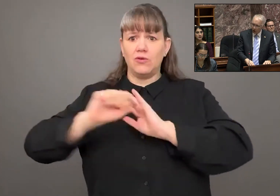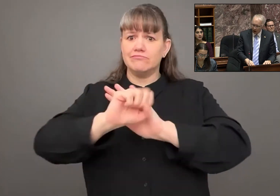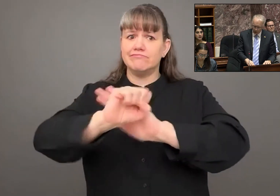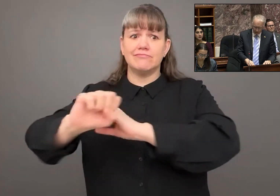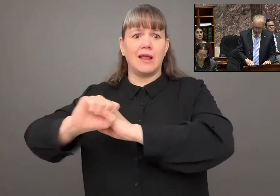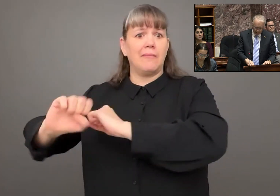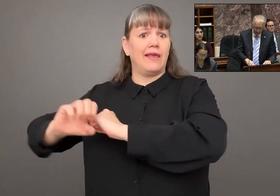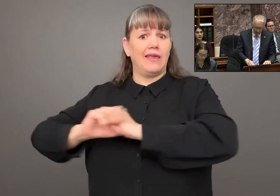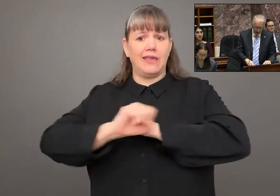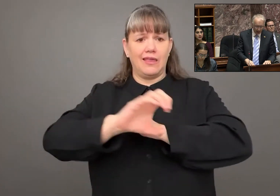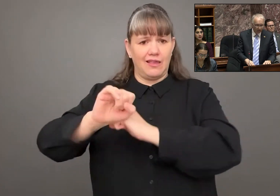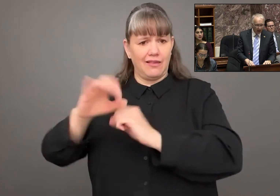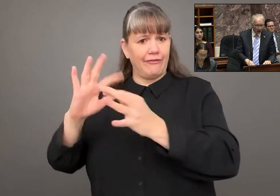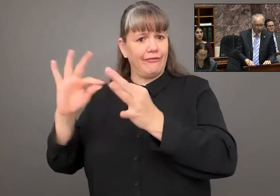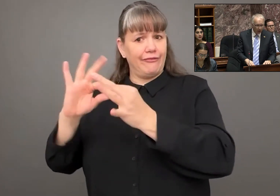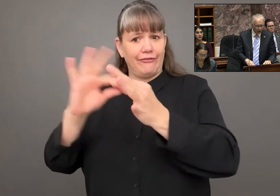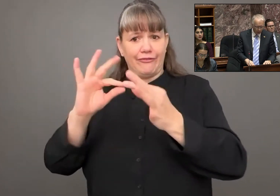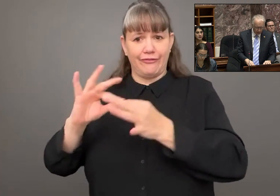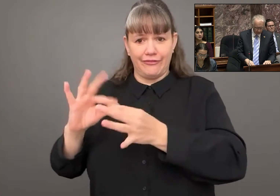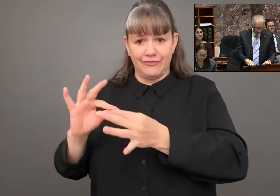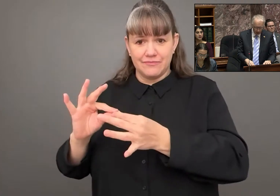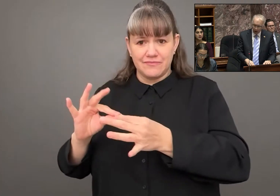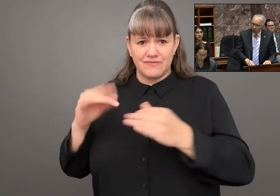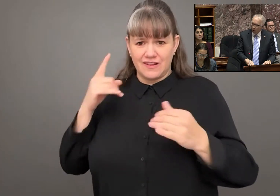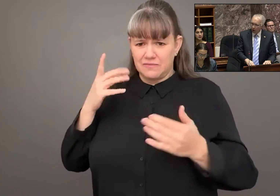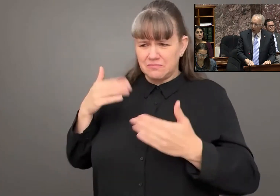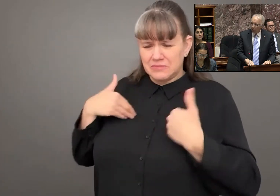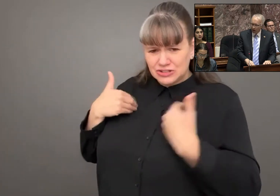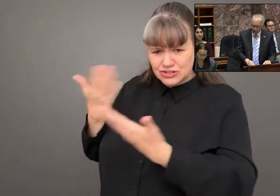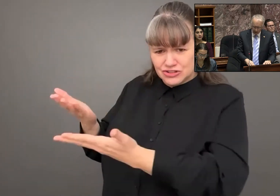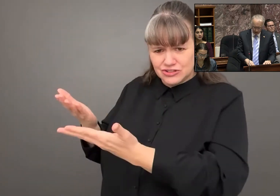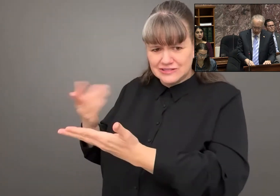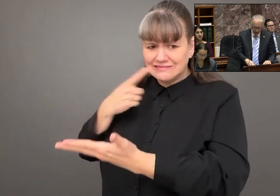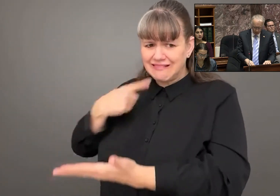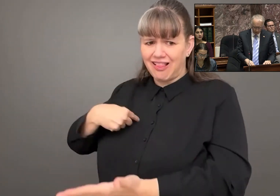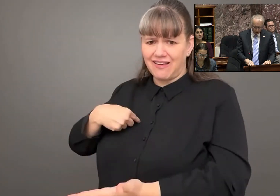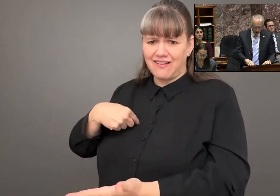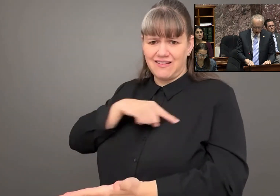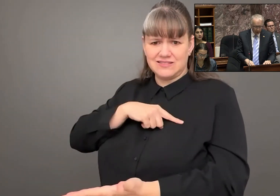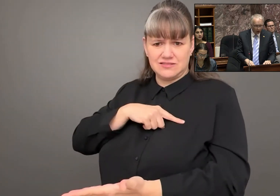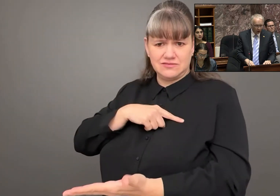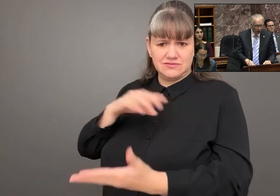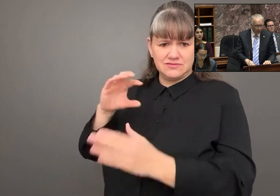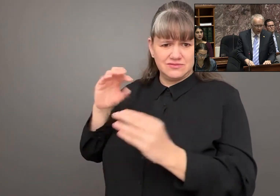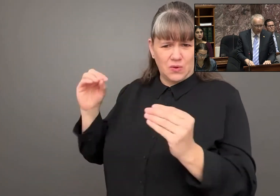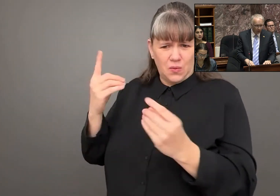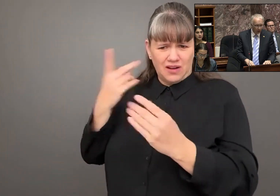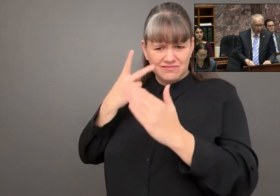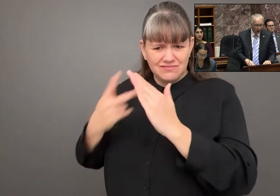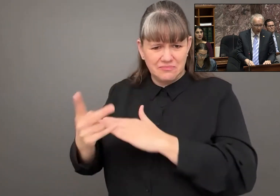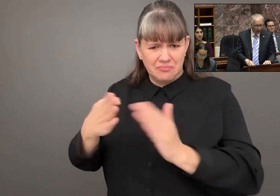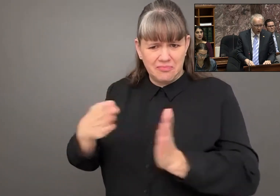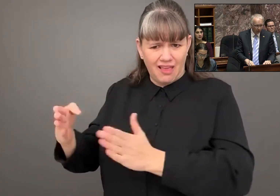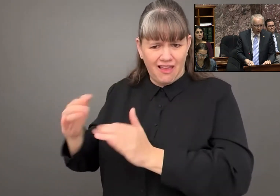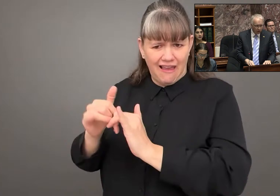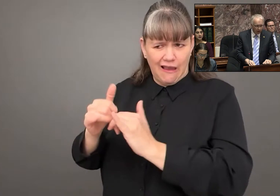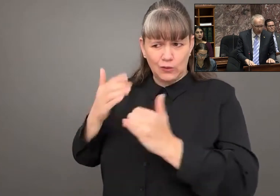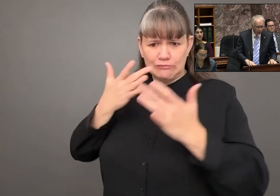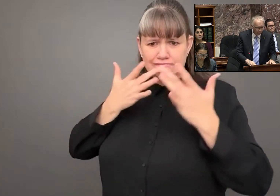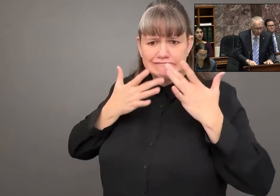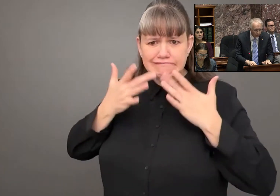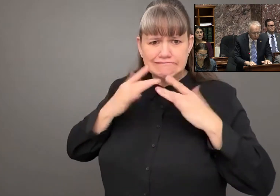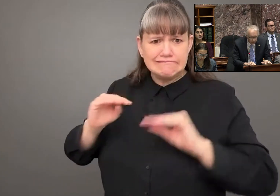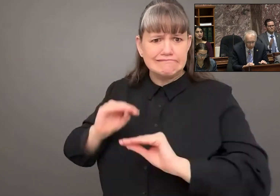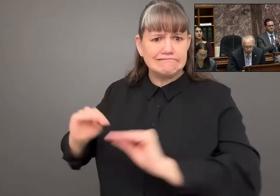actually thought out of a plan as to how to deal with this? Or, quite frankly, was this just pure incompetence or an intentional fudge